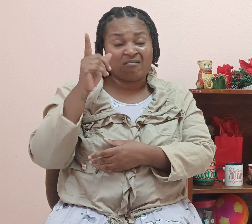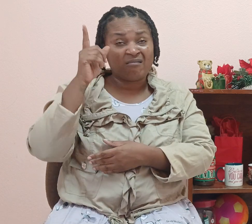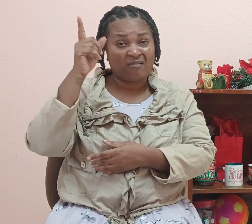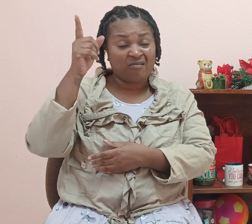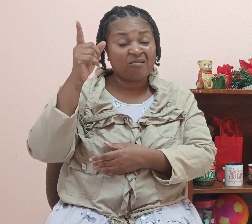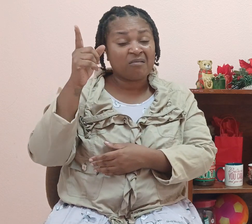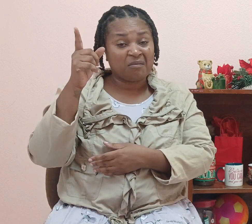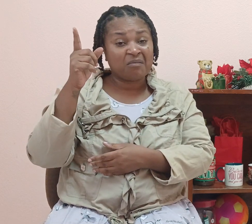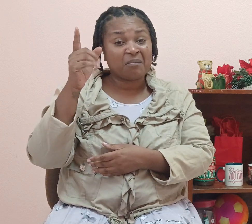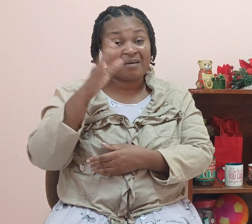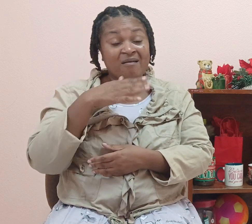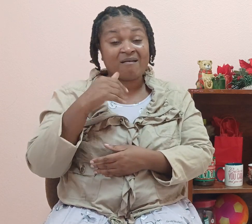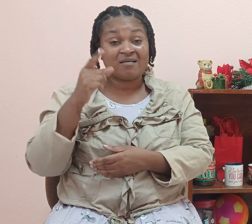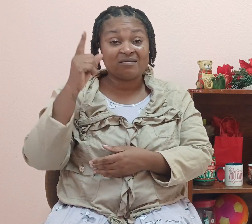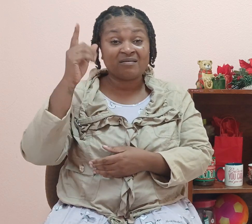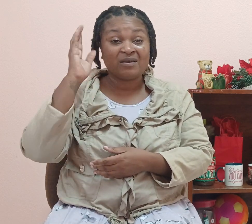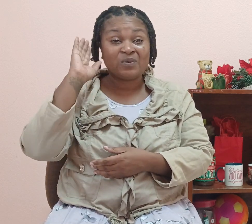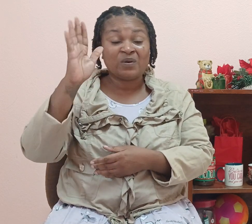And he will be called